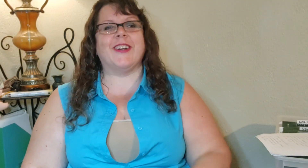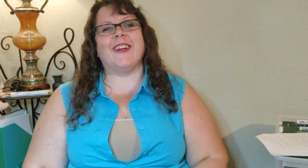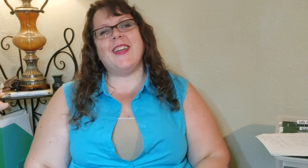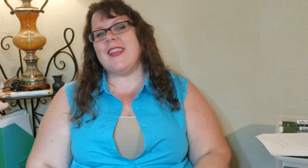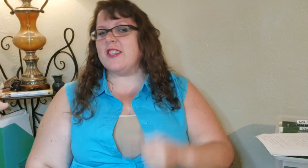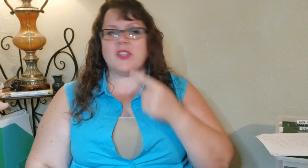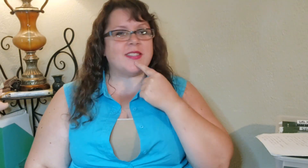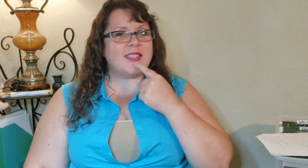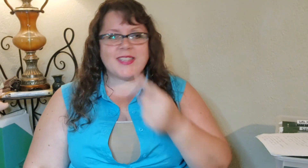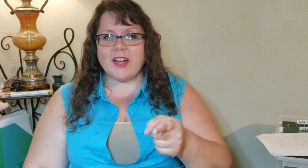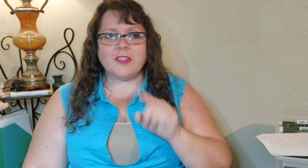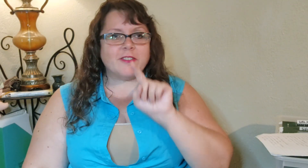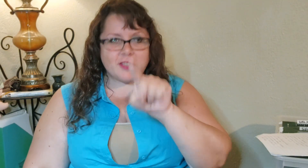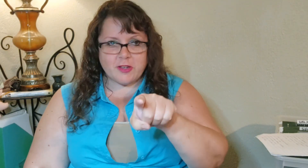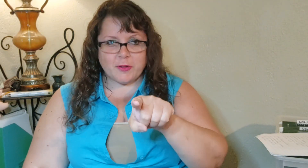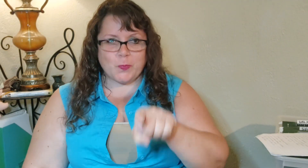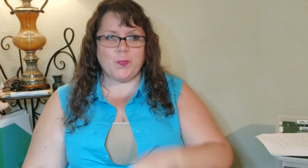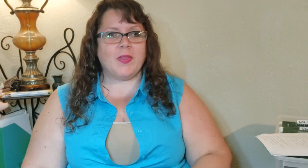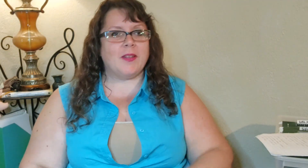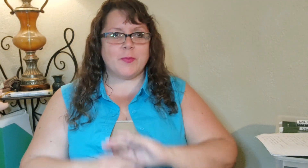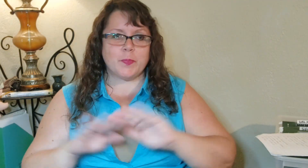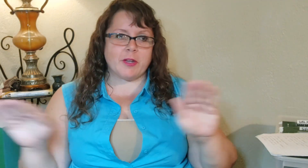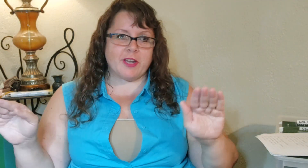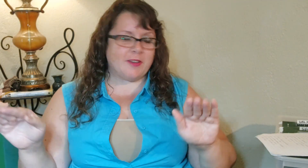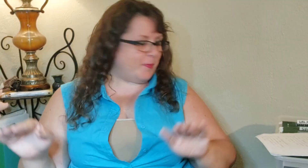or it's just tell you, period.